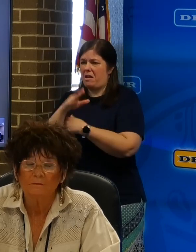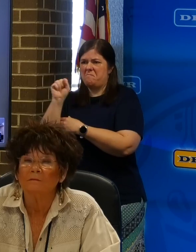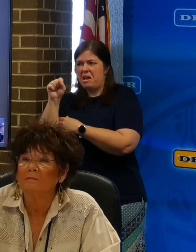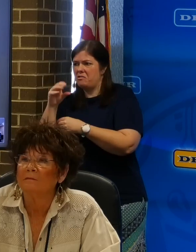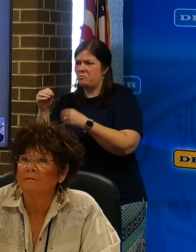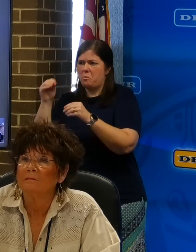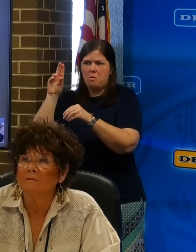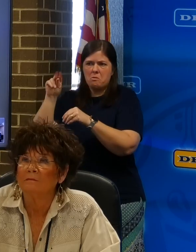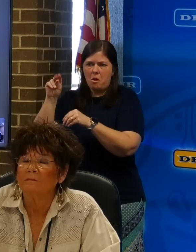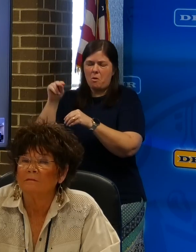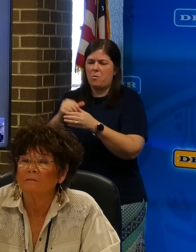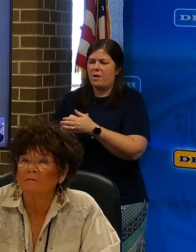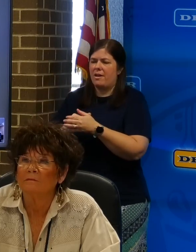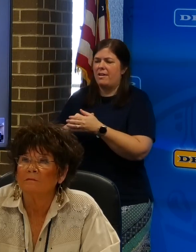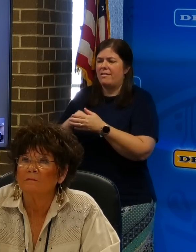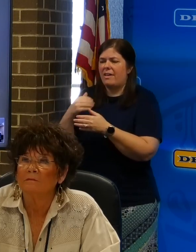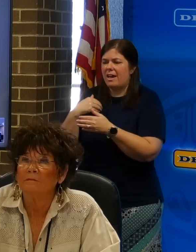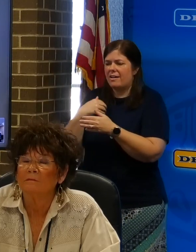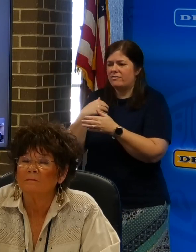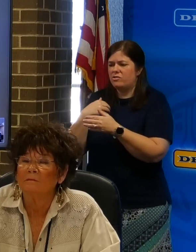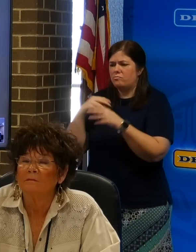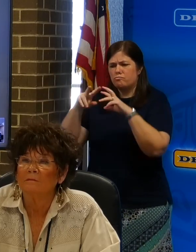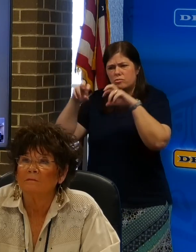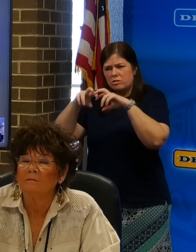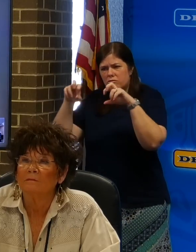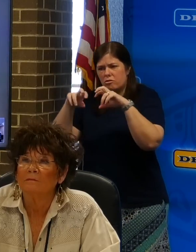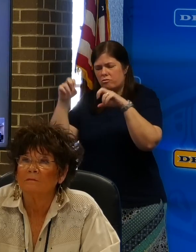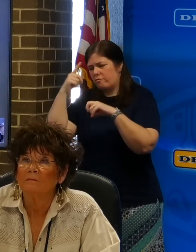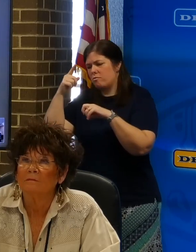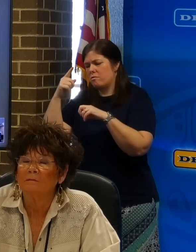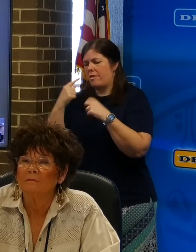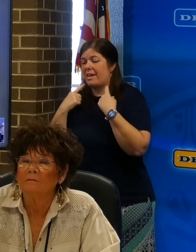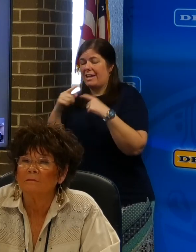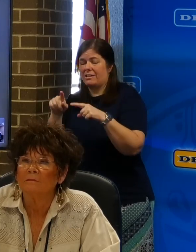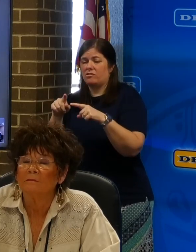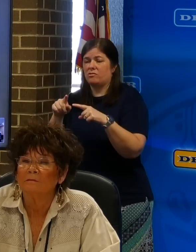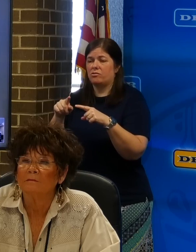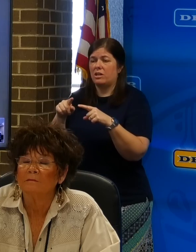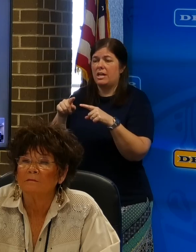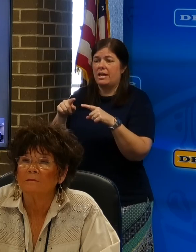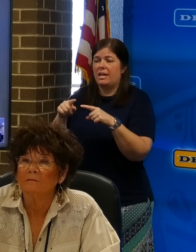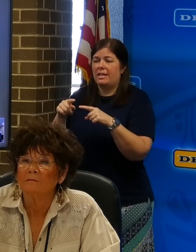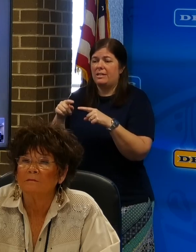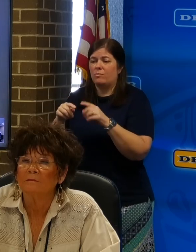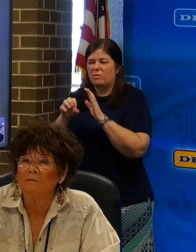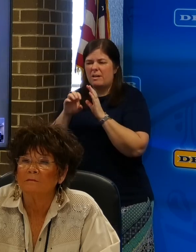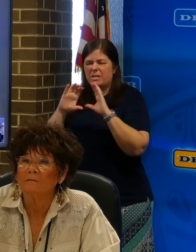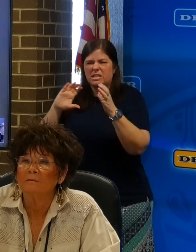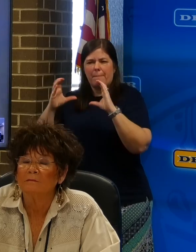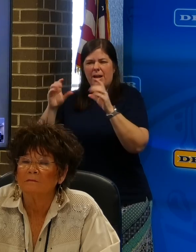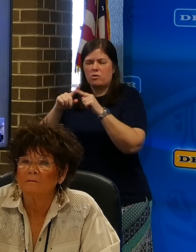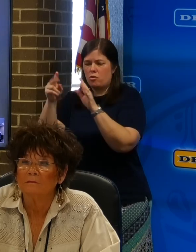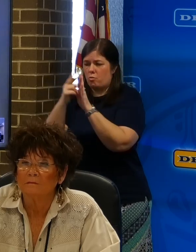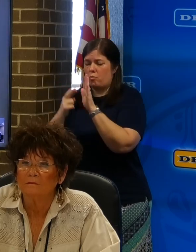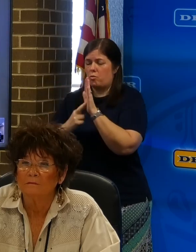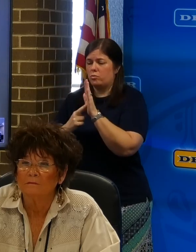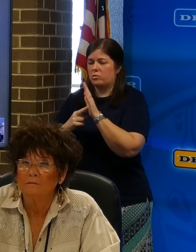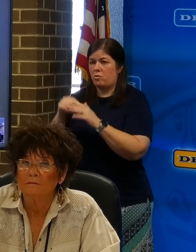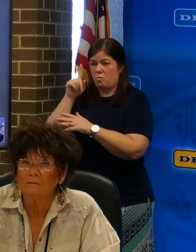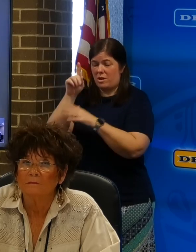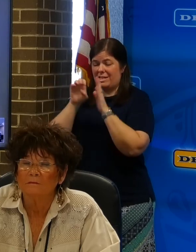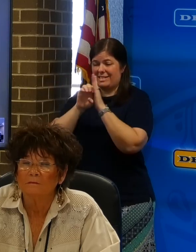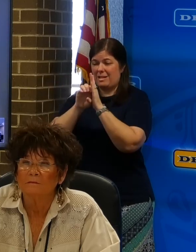guidance from USGL and compare those with our own state rules. I'm going to give you a few examples.